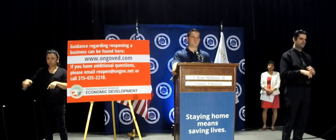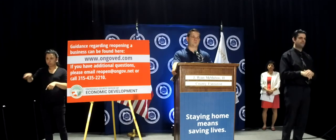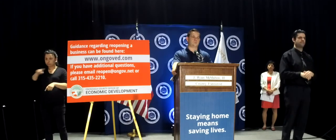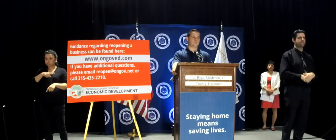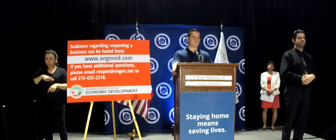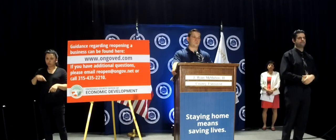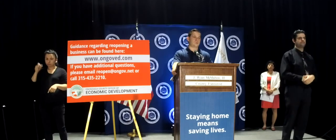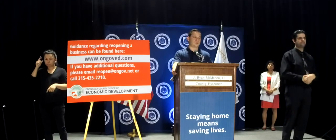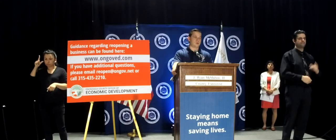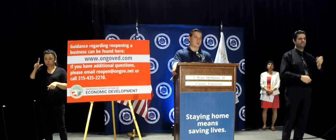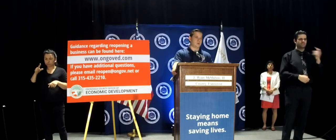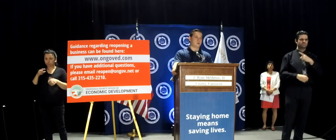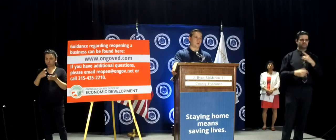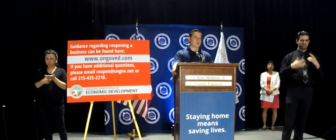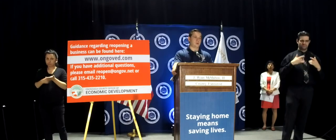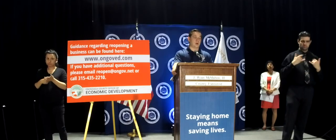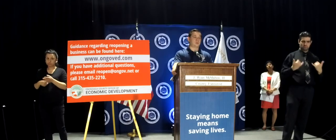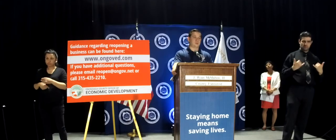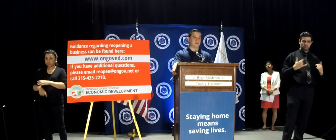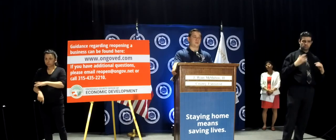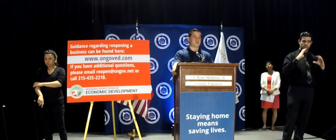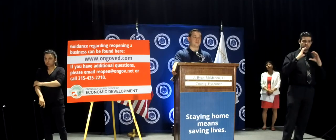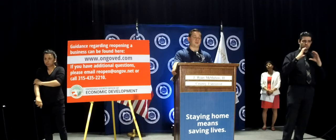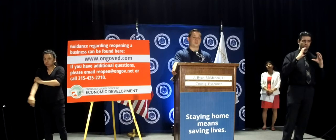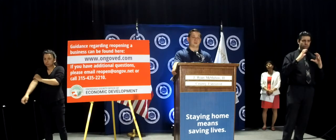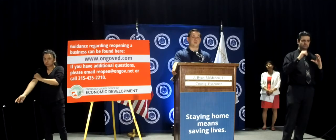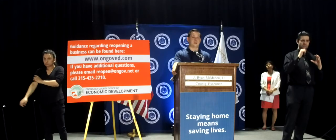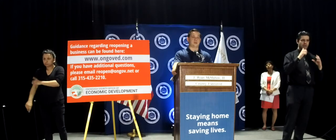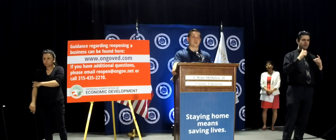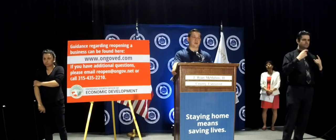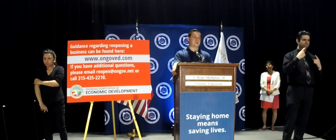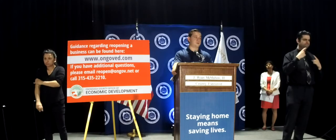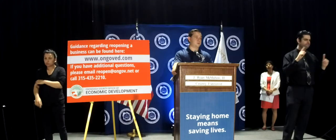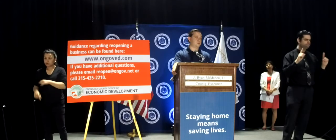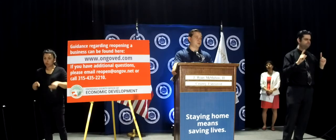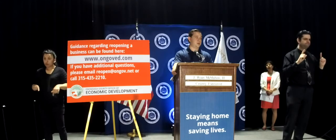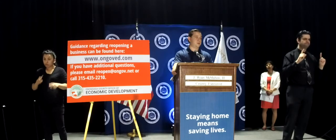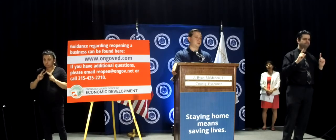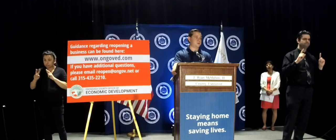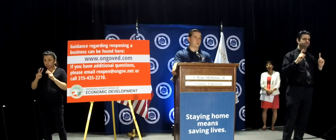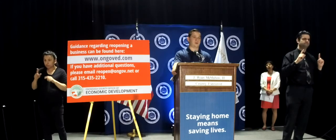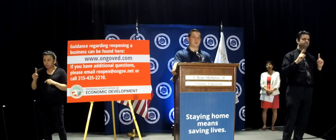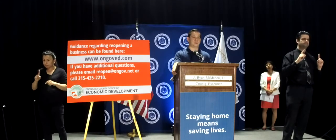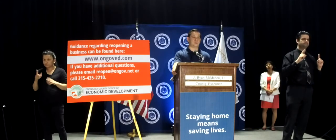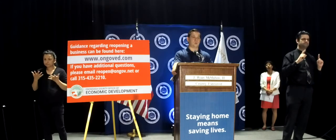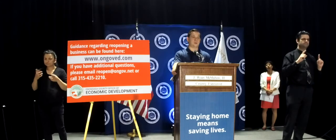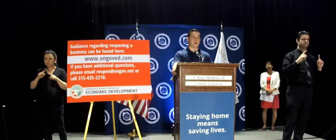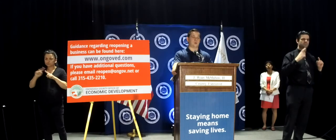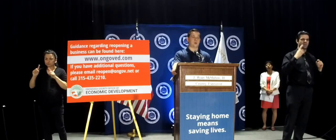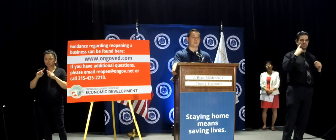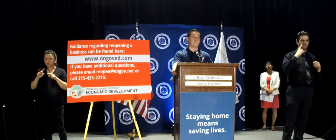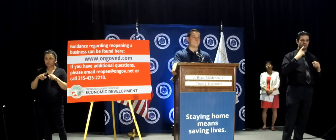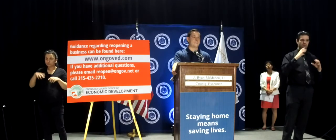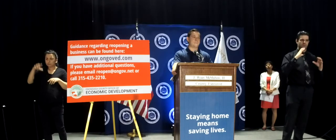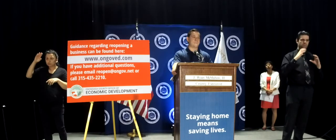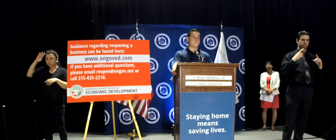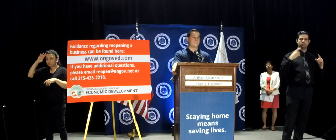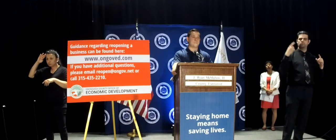there's not good communication on that topic right now? Well, I think there's conflicting communication now, so this will be a challenge that we have to get worked out